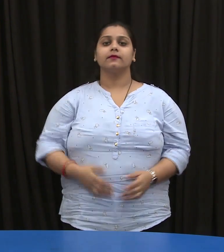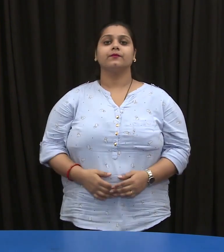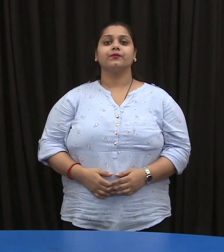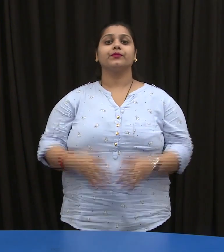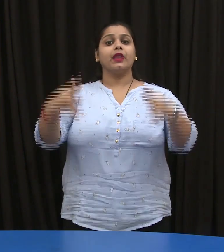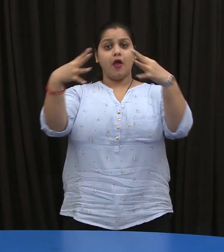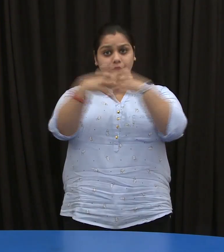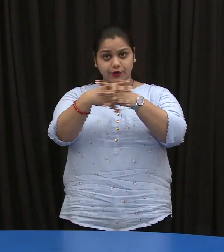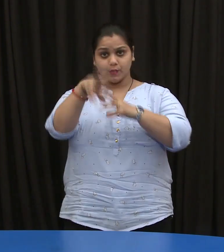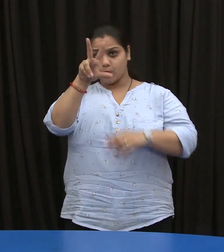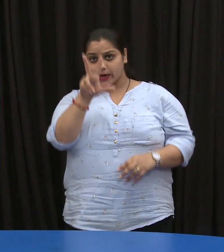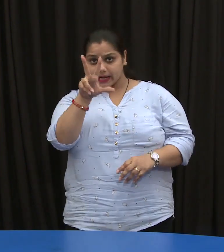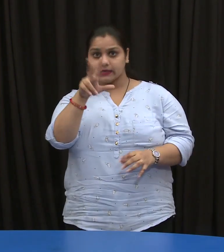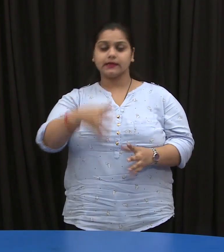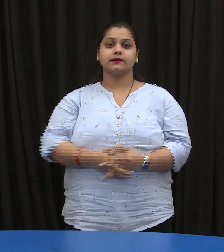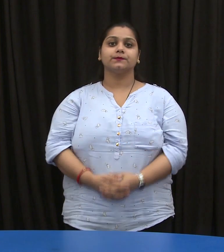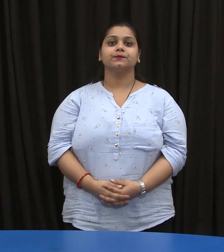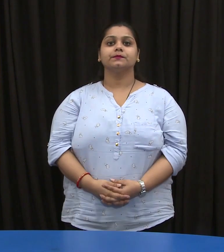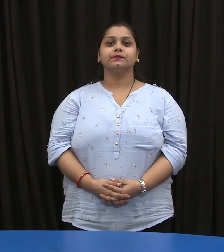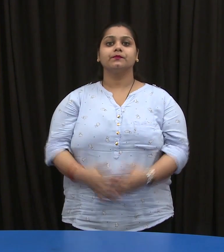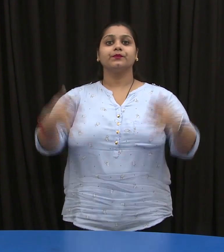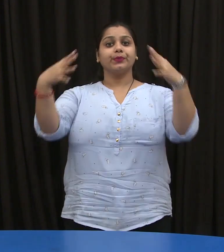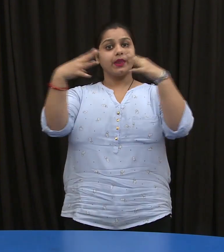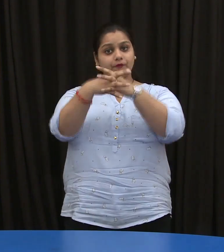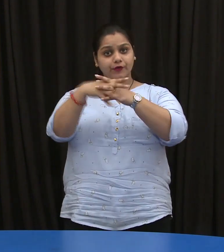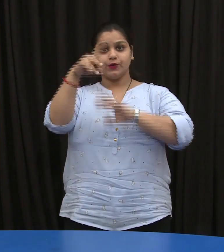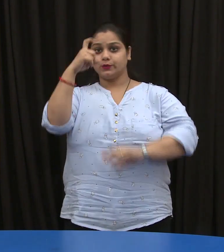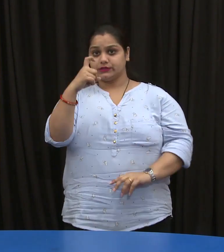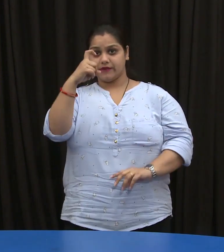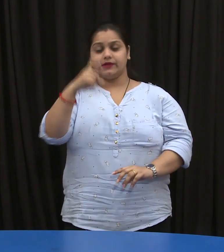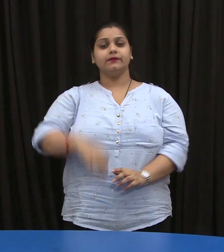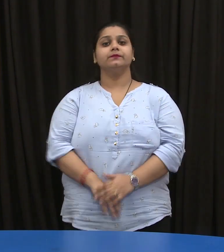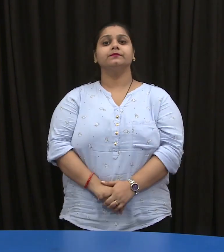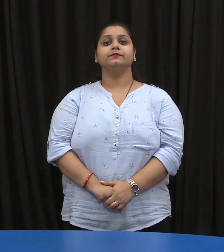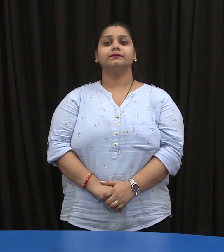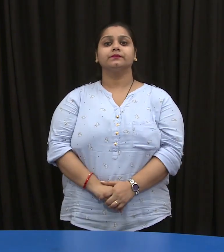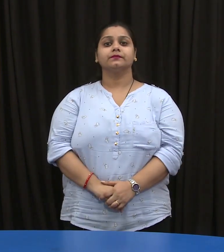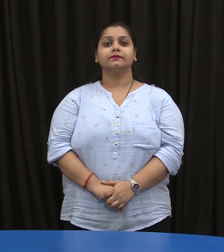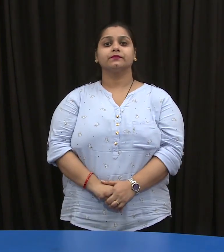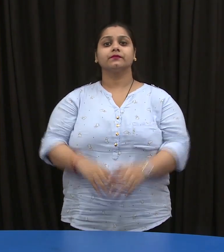Windows 8, Windows 7, Windows